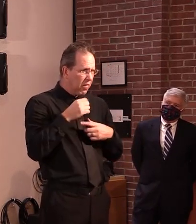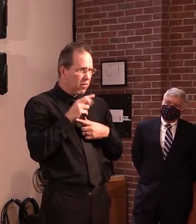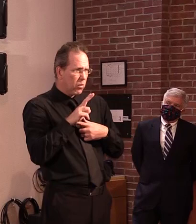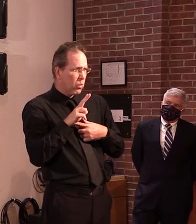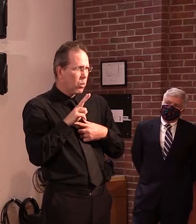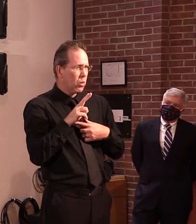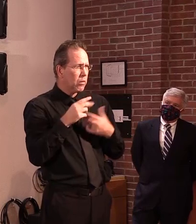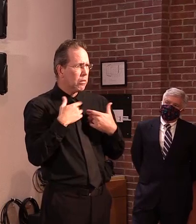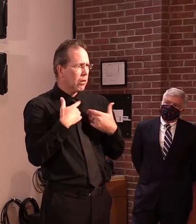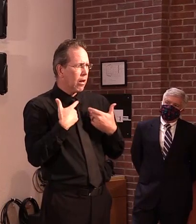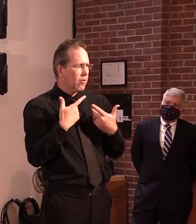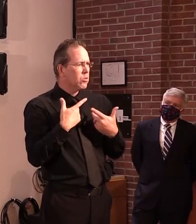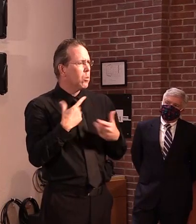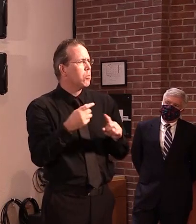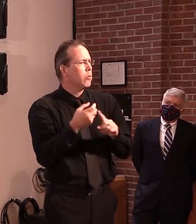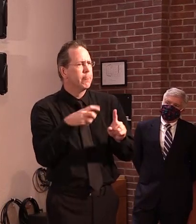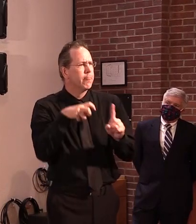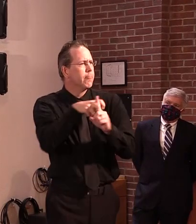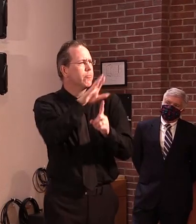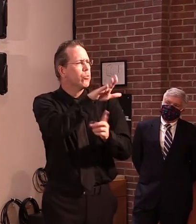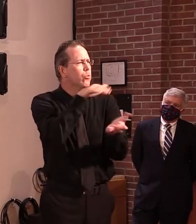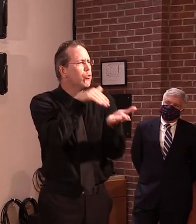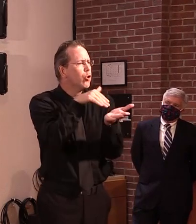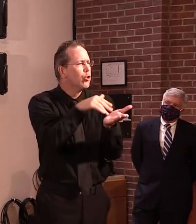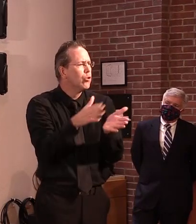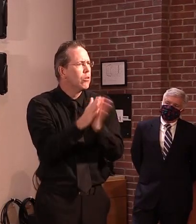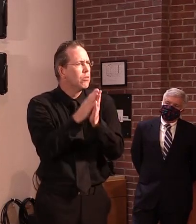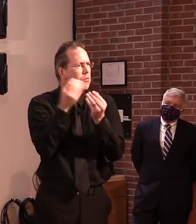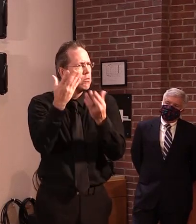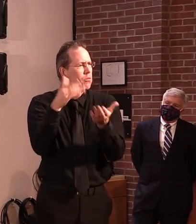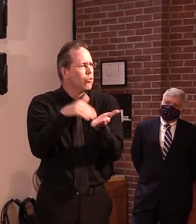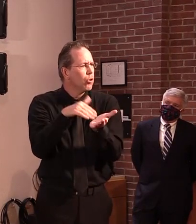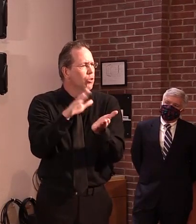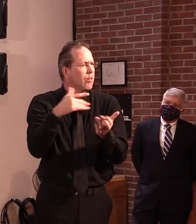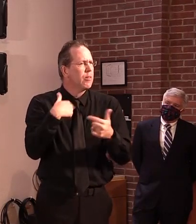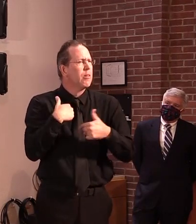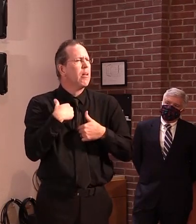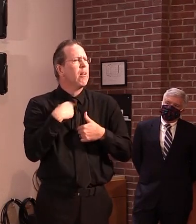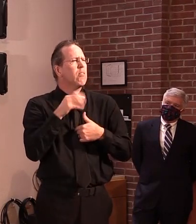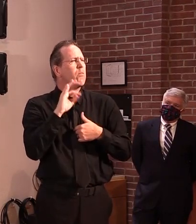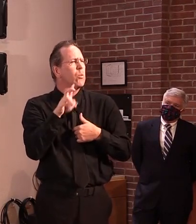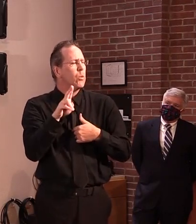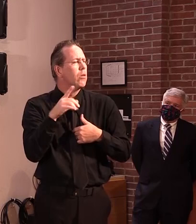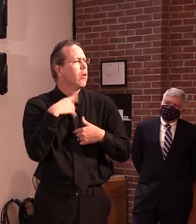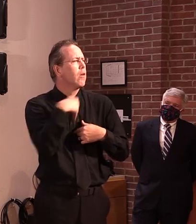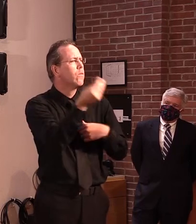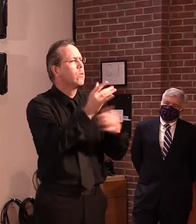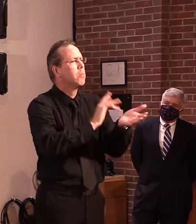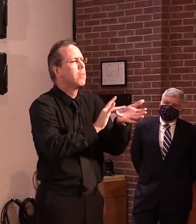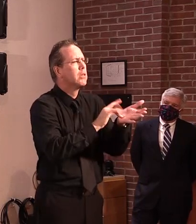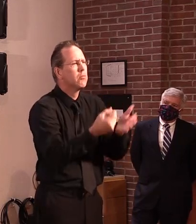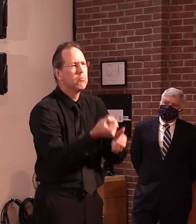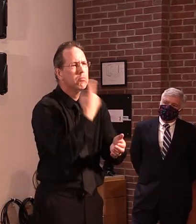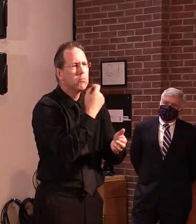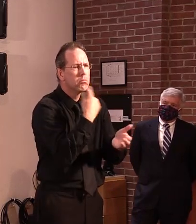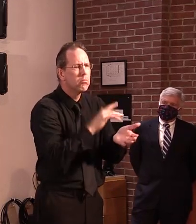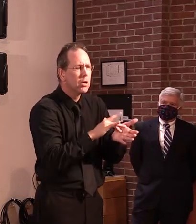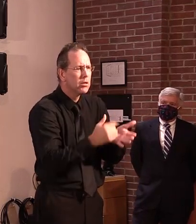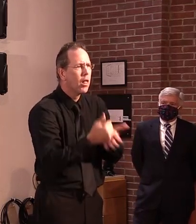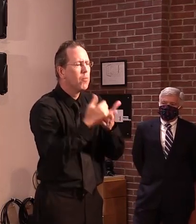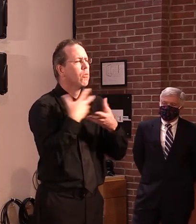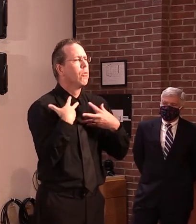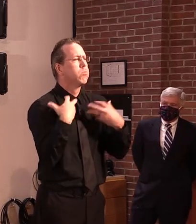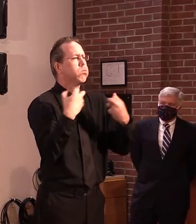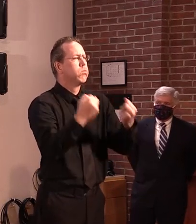clinician evaluate them, because there's a prescription for a pill that they can receive that will lessen the intensity